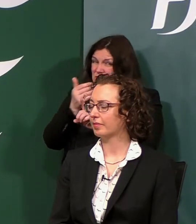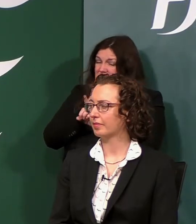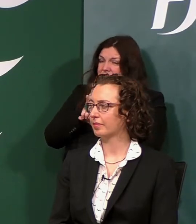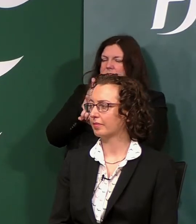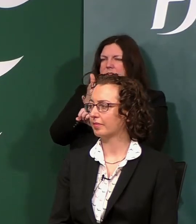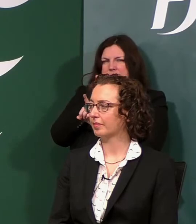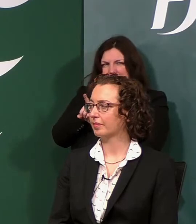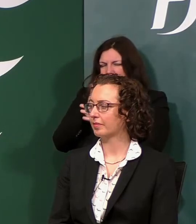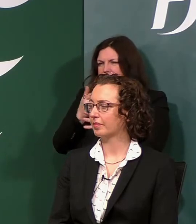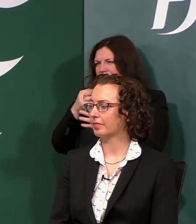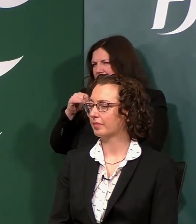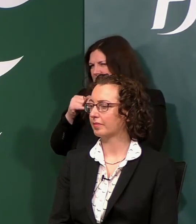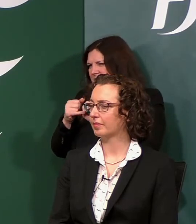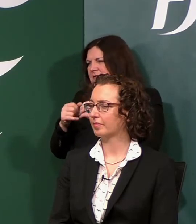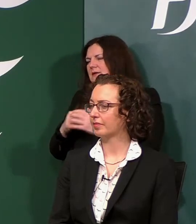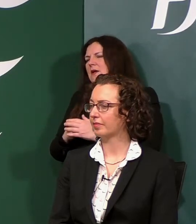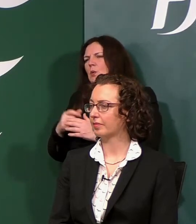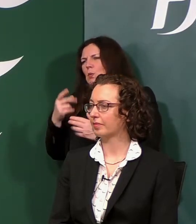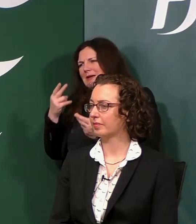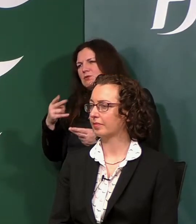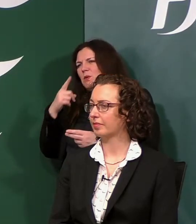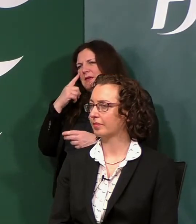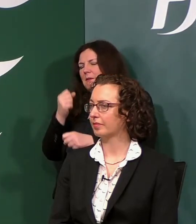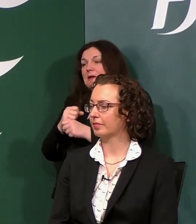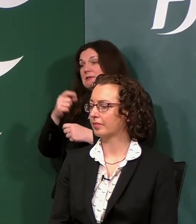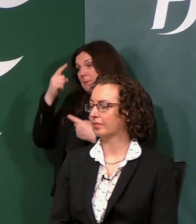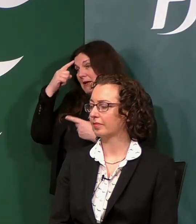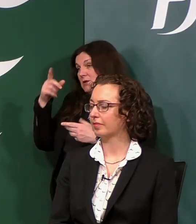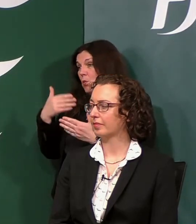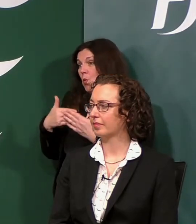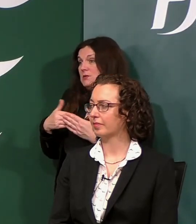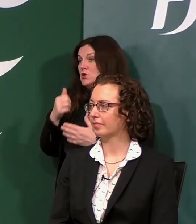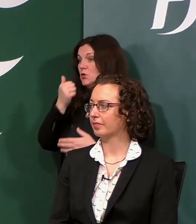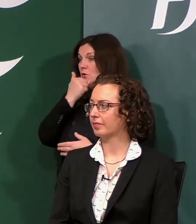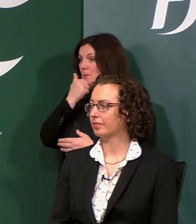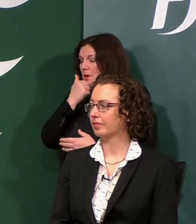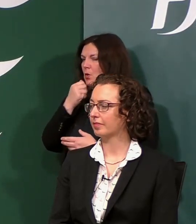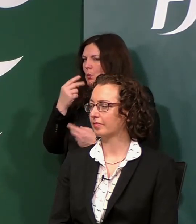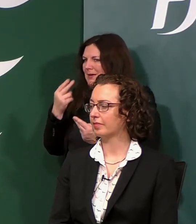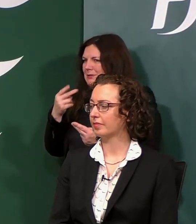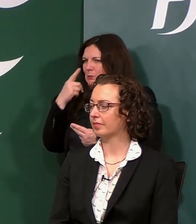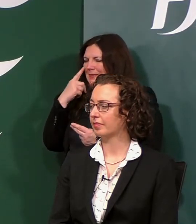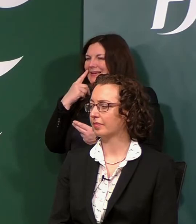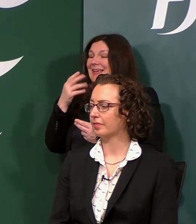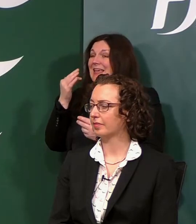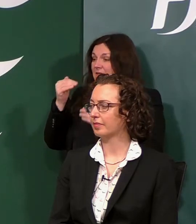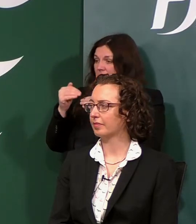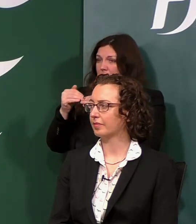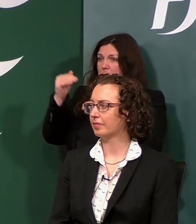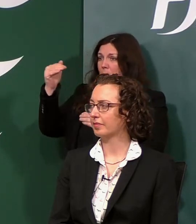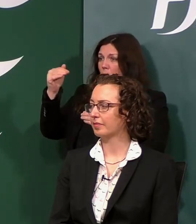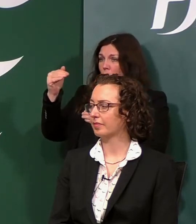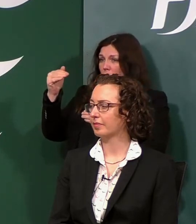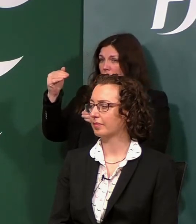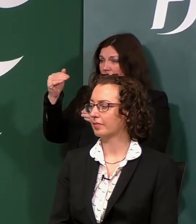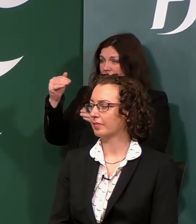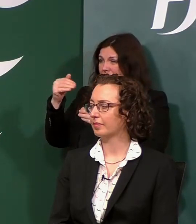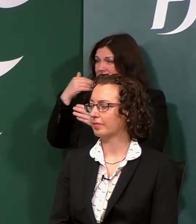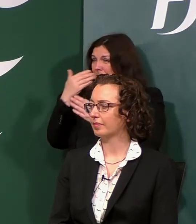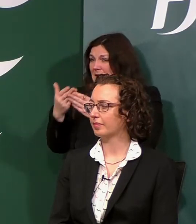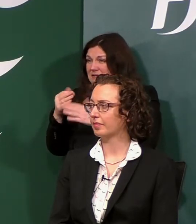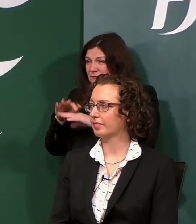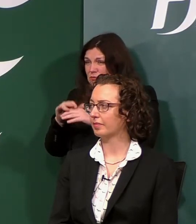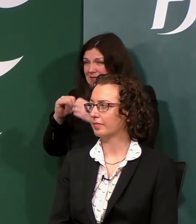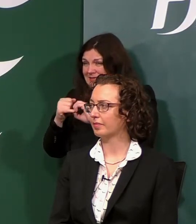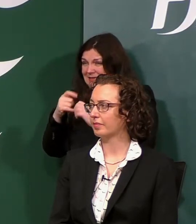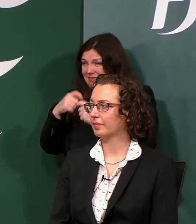thing, irrespective of what the number is. We've always been trying to look at what we would do if the demand exceeds supply to that extent.